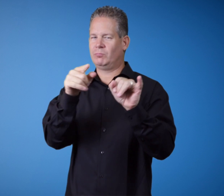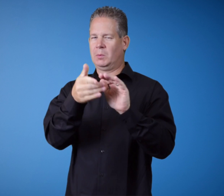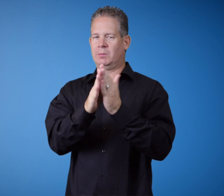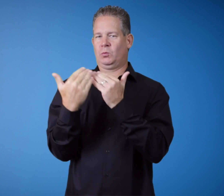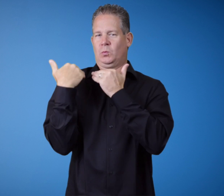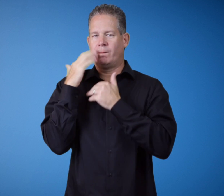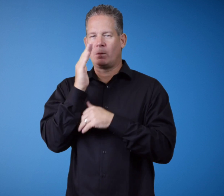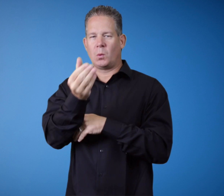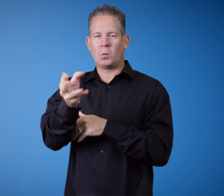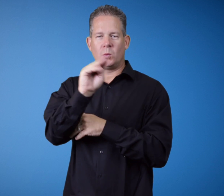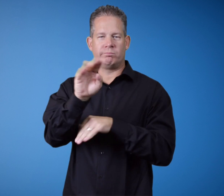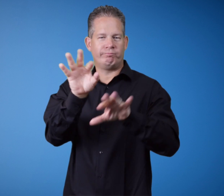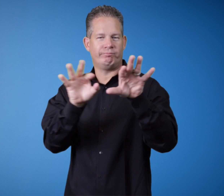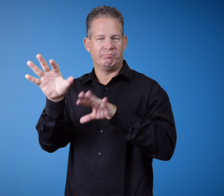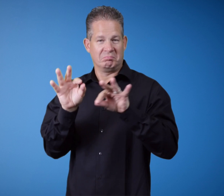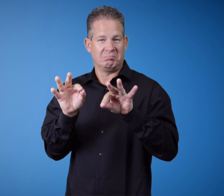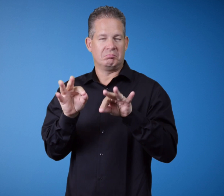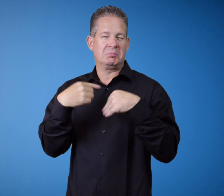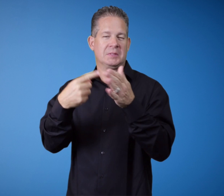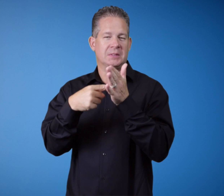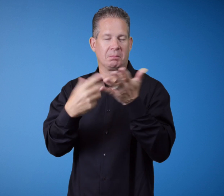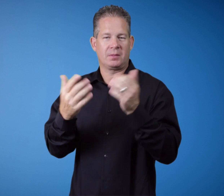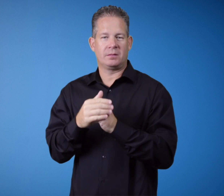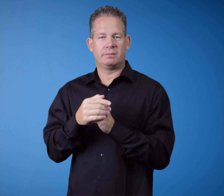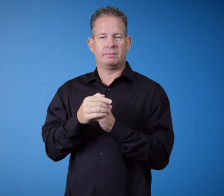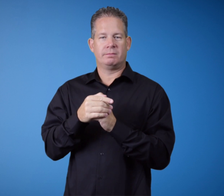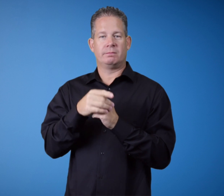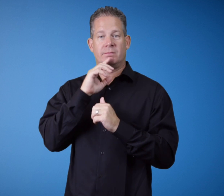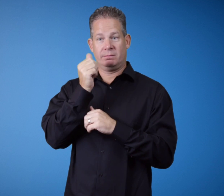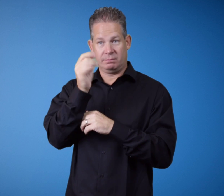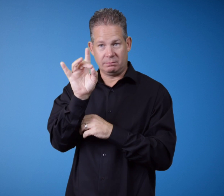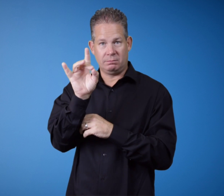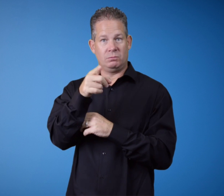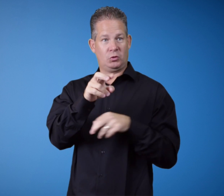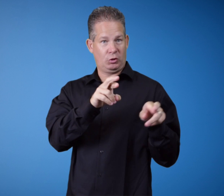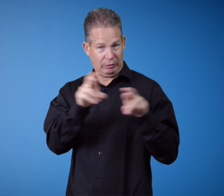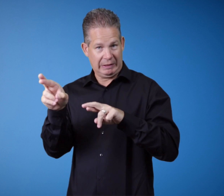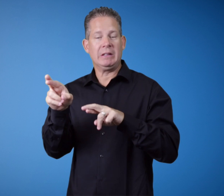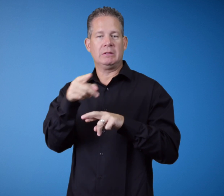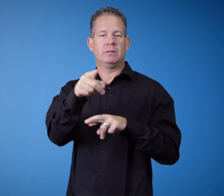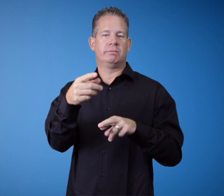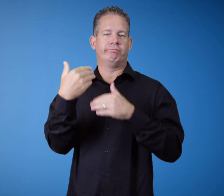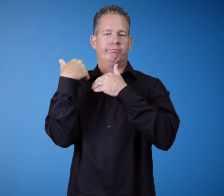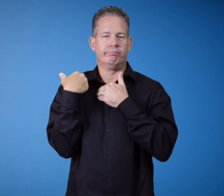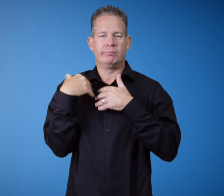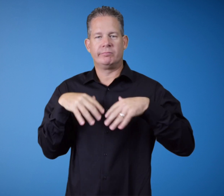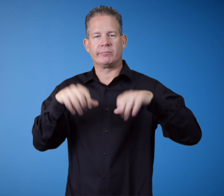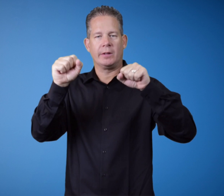you become independent. You become responsible for your own choices. Some of the examples of this are that when you're 18,